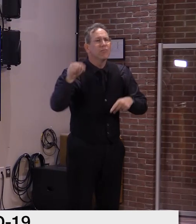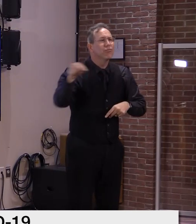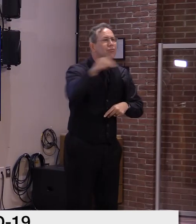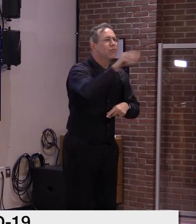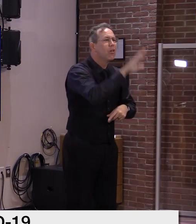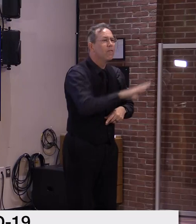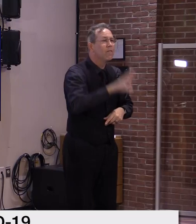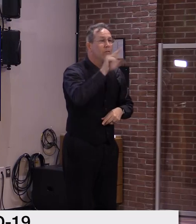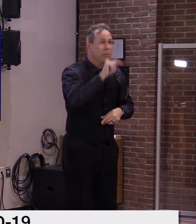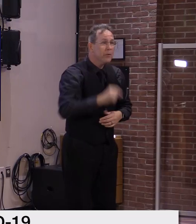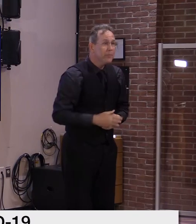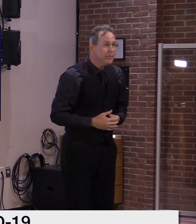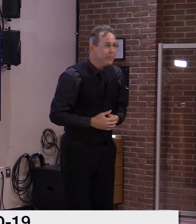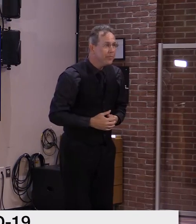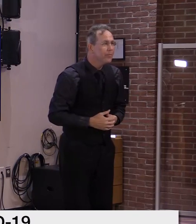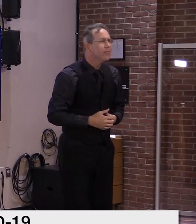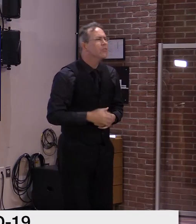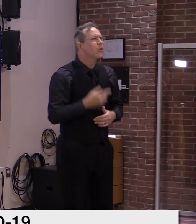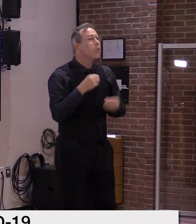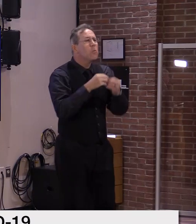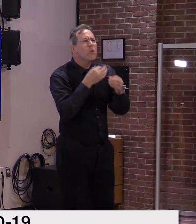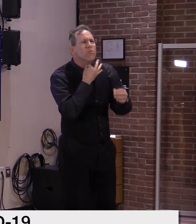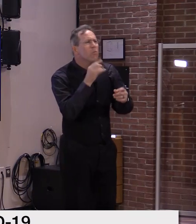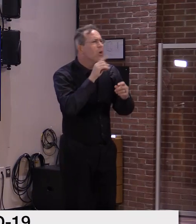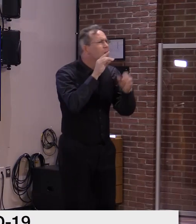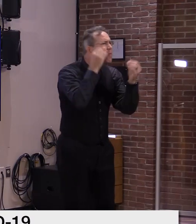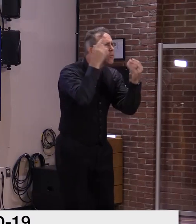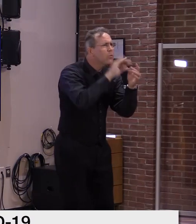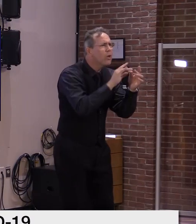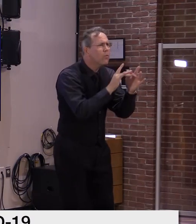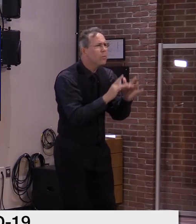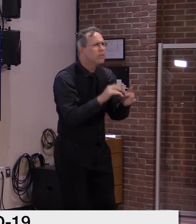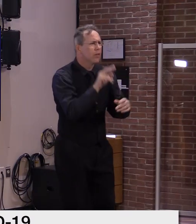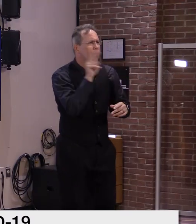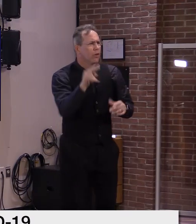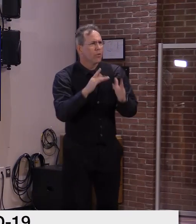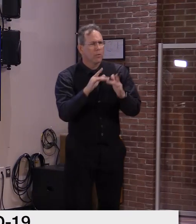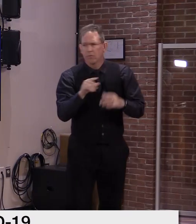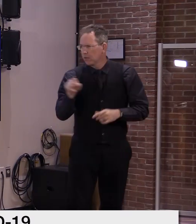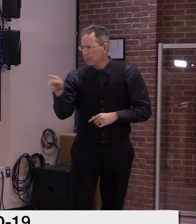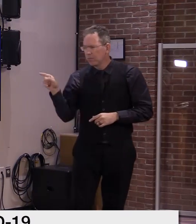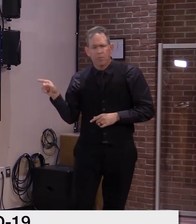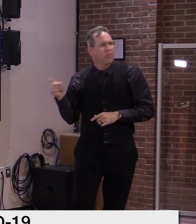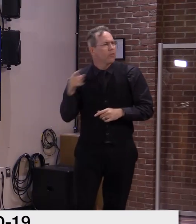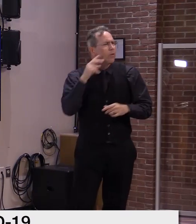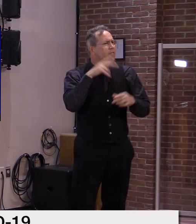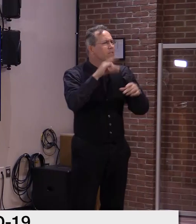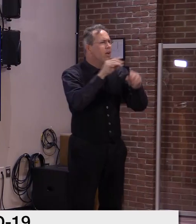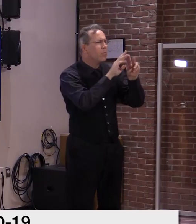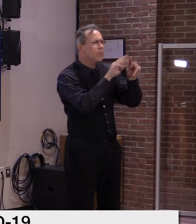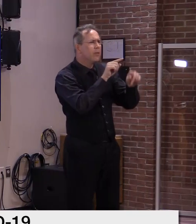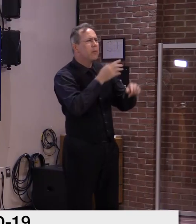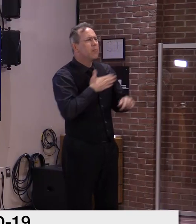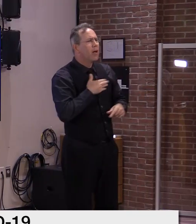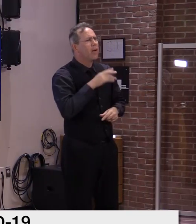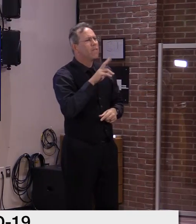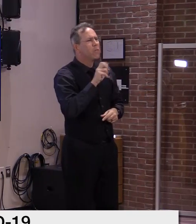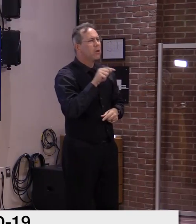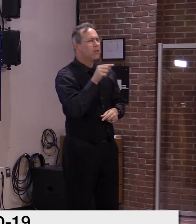more details later this week about the actual locations. EMS events will be walk-in